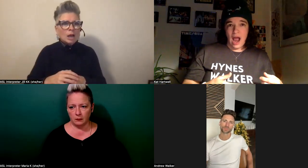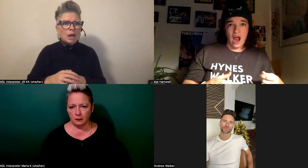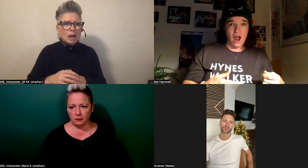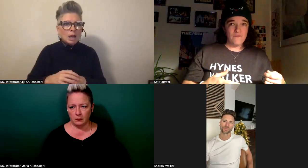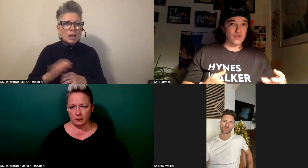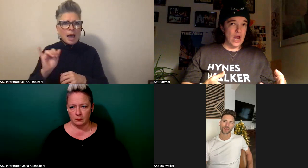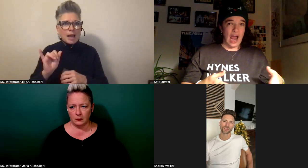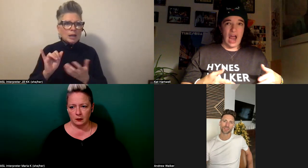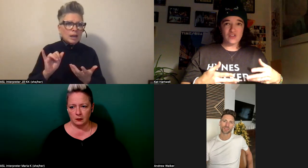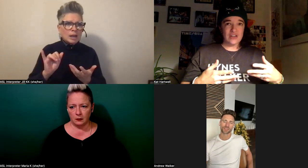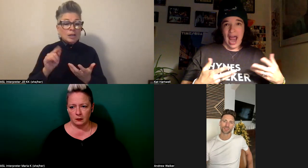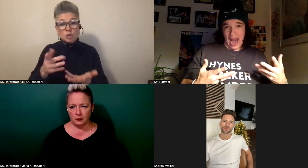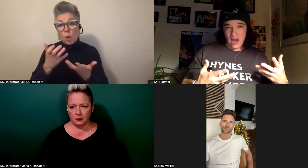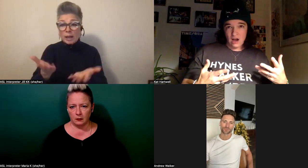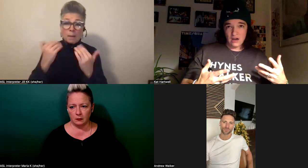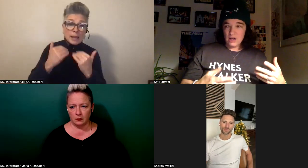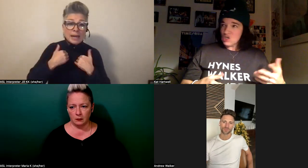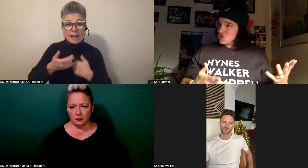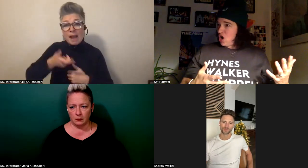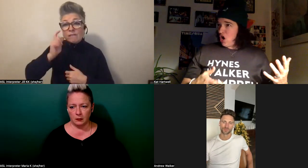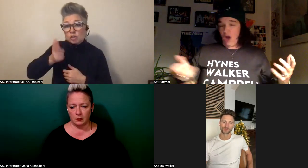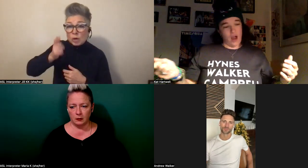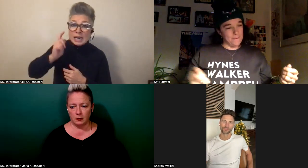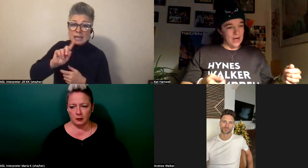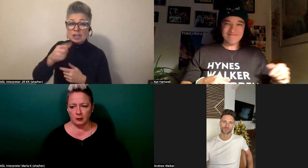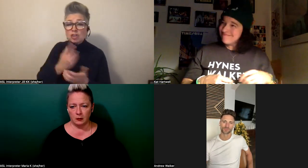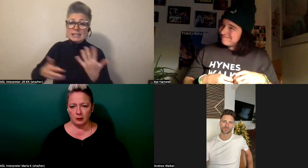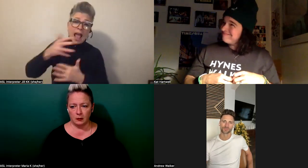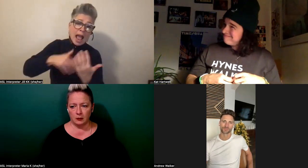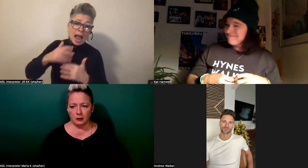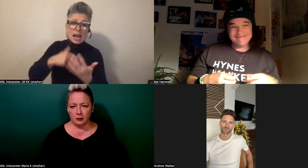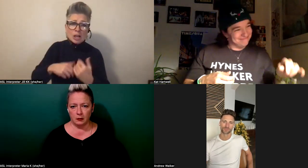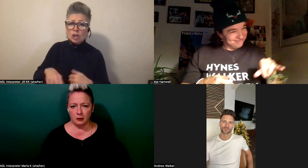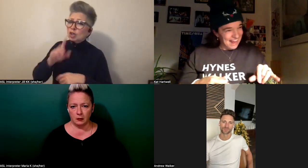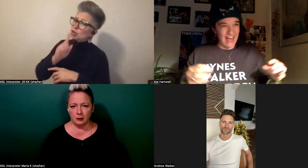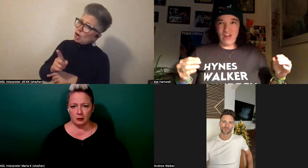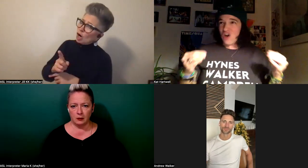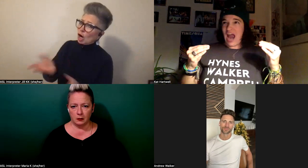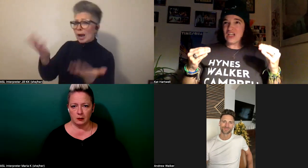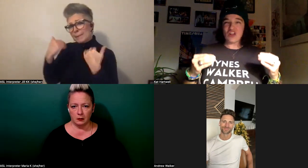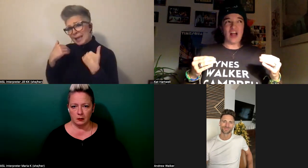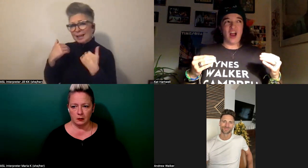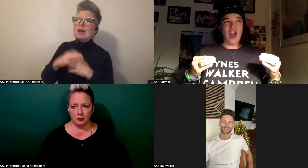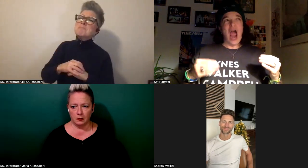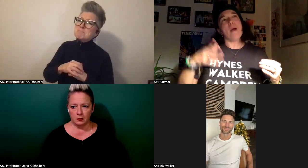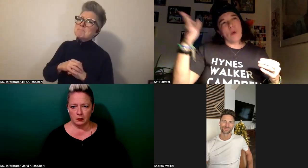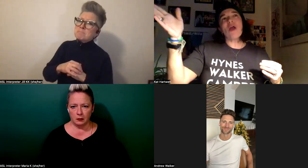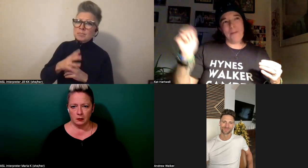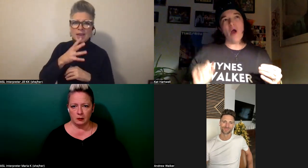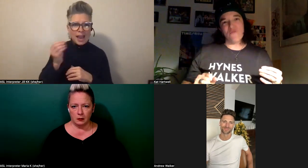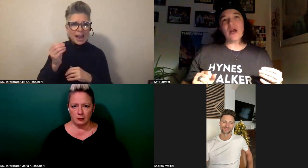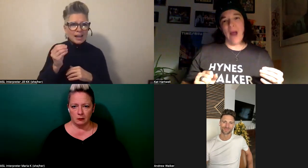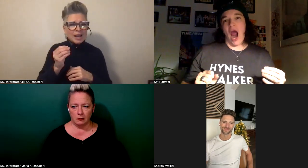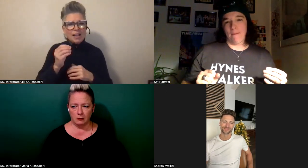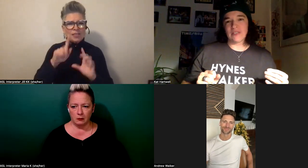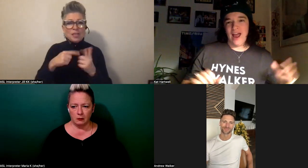in, have a drink, and just hang? Sure, come in. And they look at each other like, how about we go